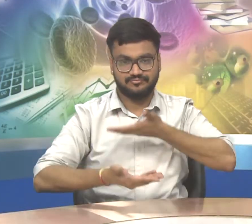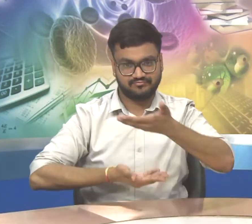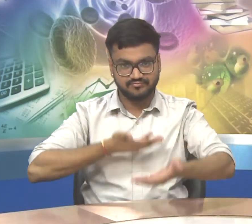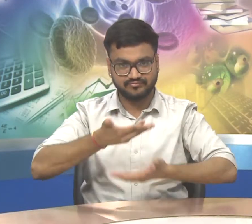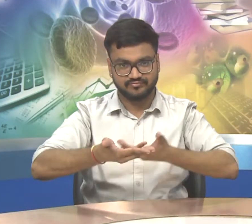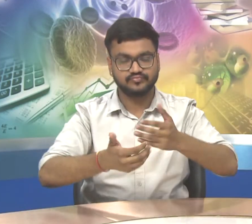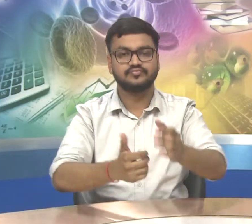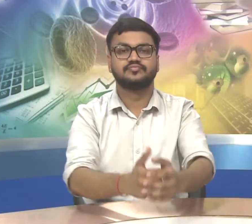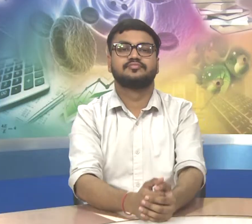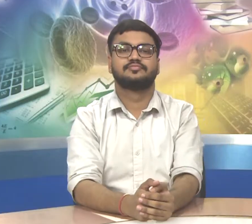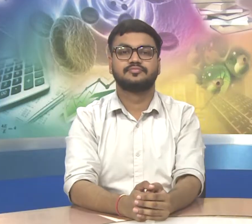Welcome back to our classes.